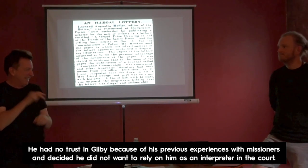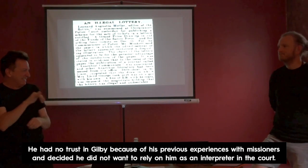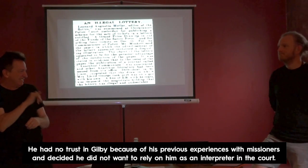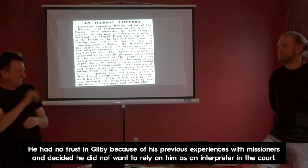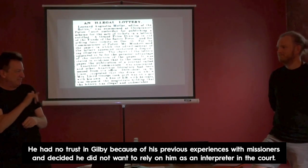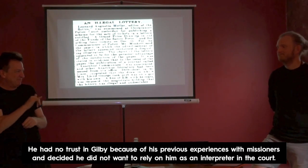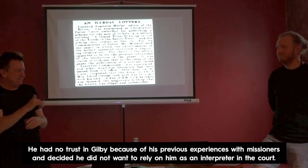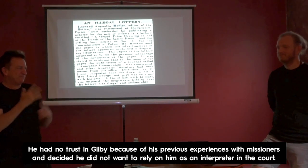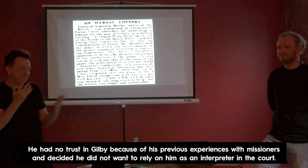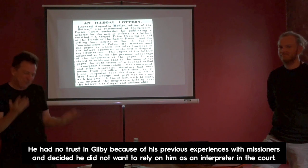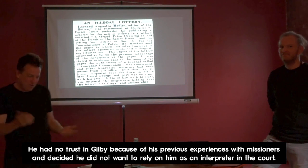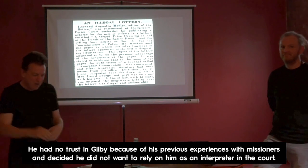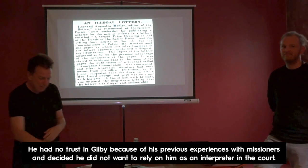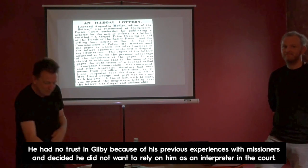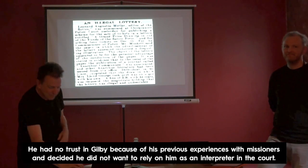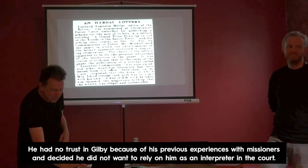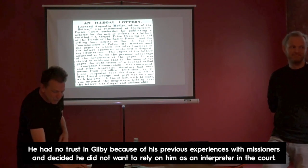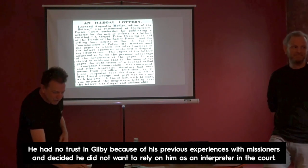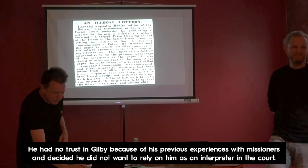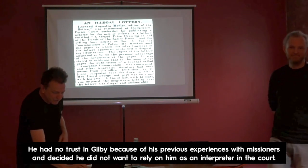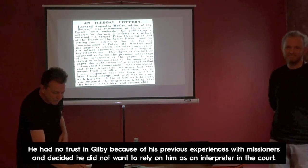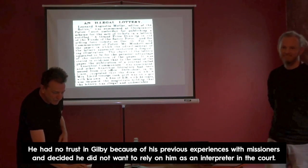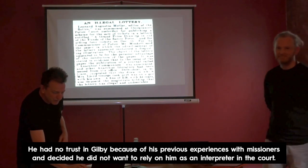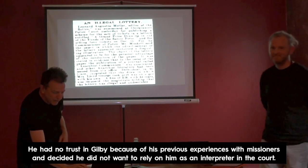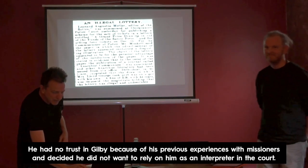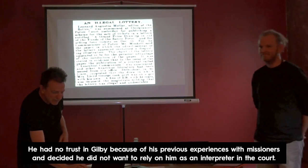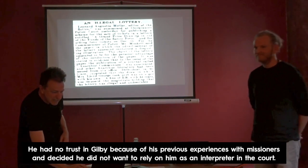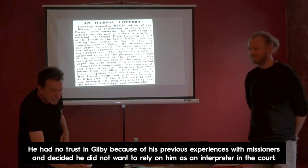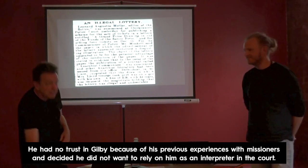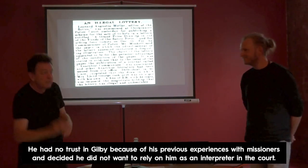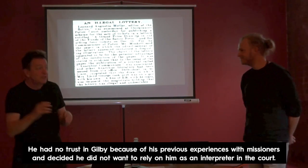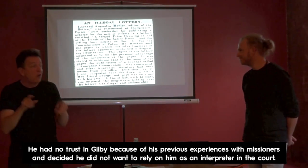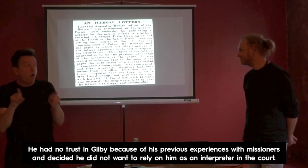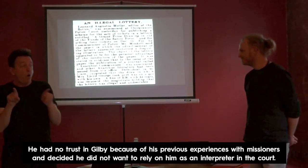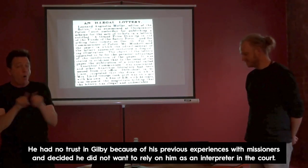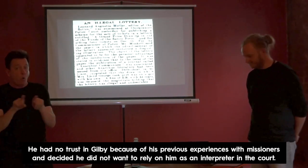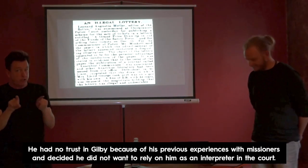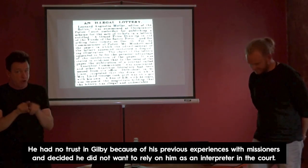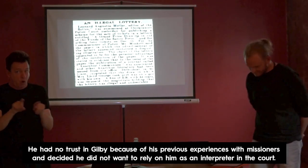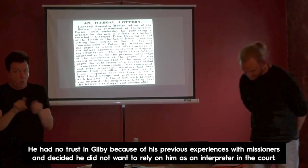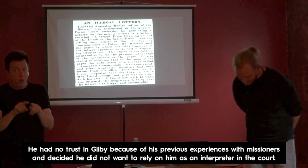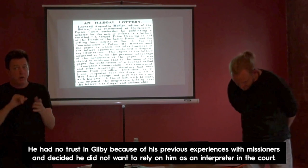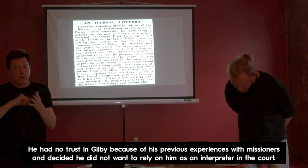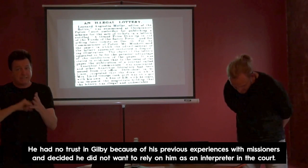He had no trust in Gilby because of his previous experiences with missioners, and decided he did not want to rely on him as an interpreter in the